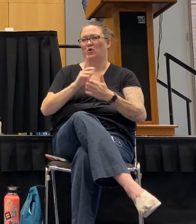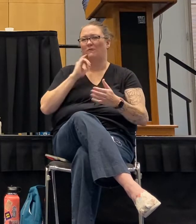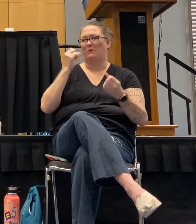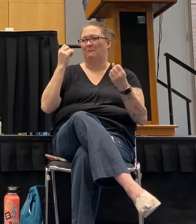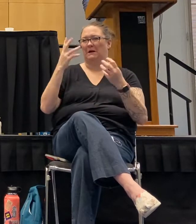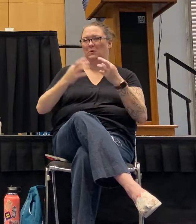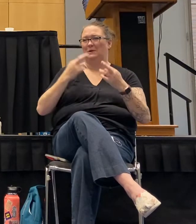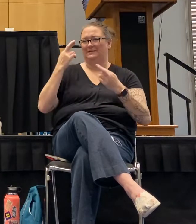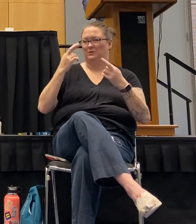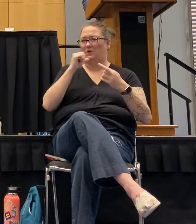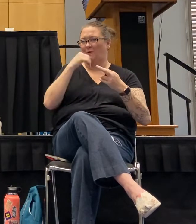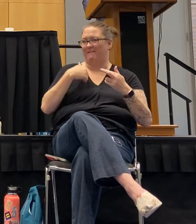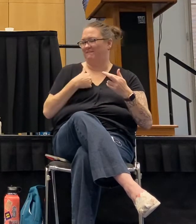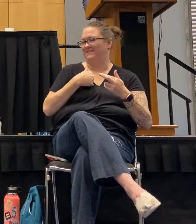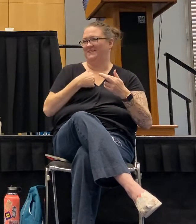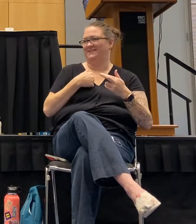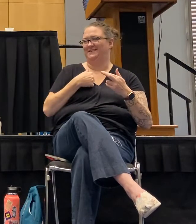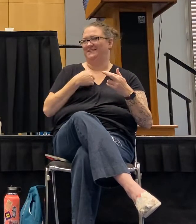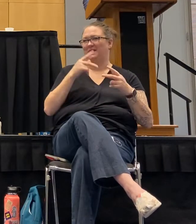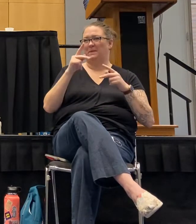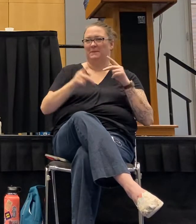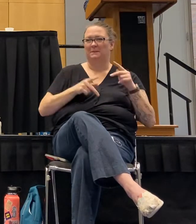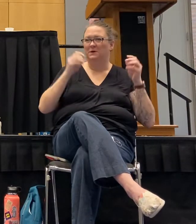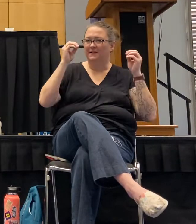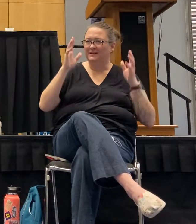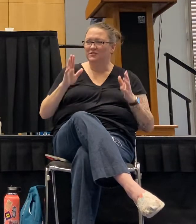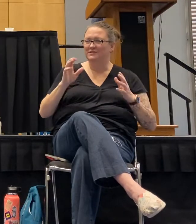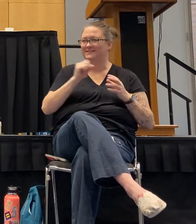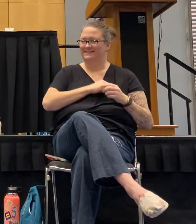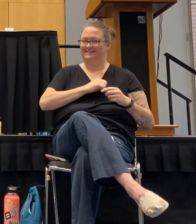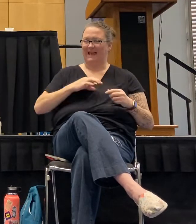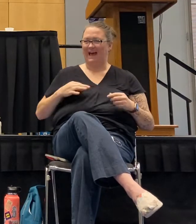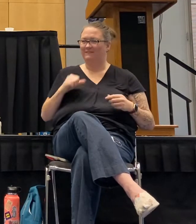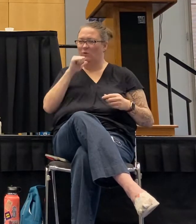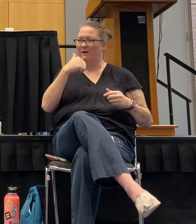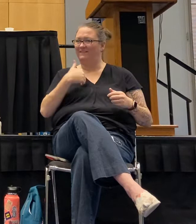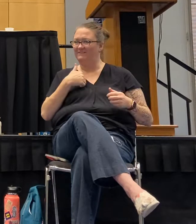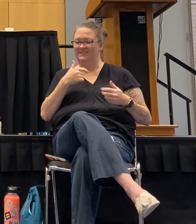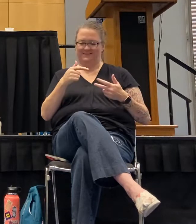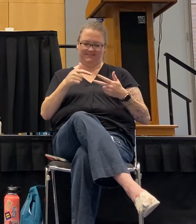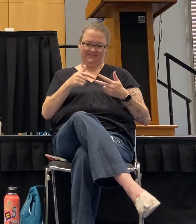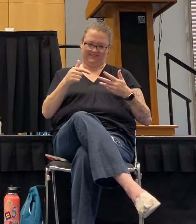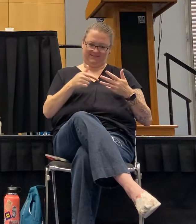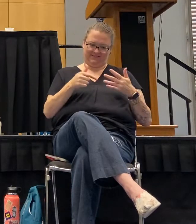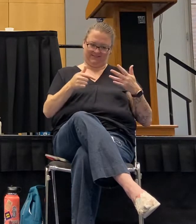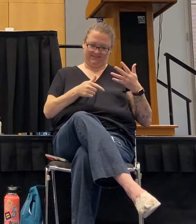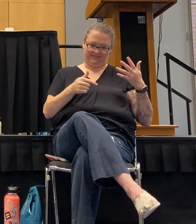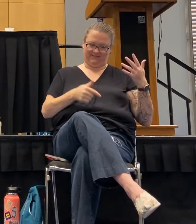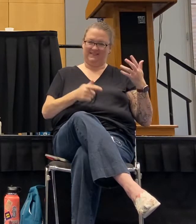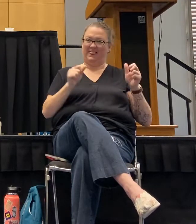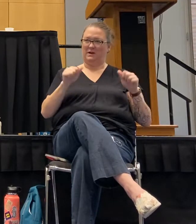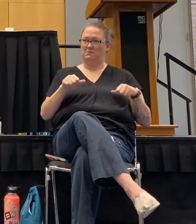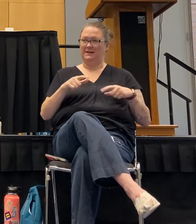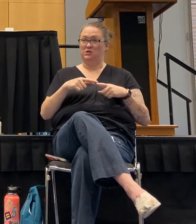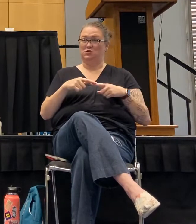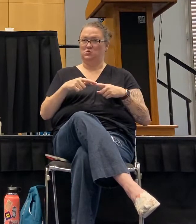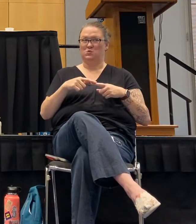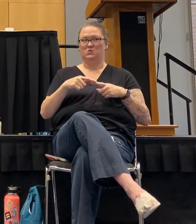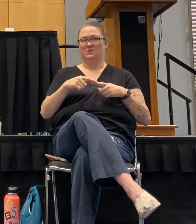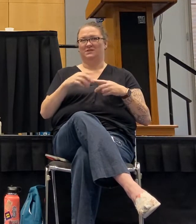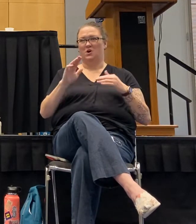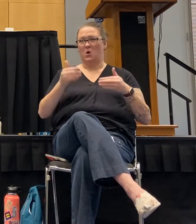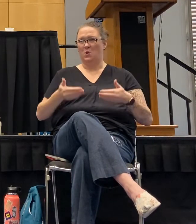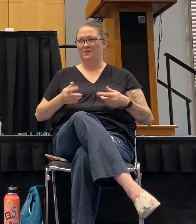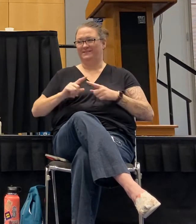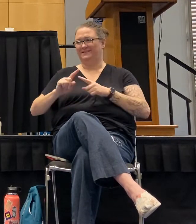reasons. We don't have all of the staffing. We don't have, the ability to accommodate the different